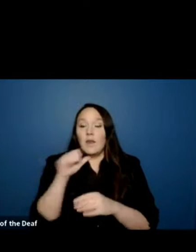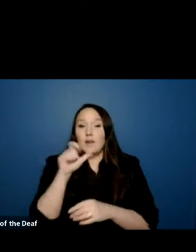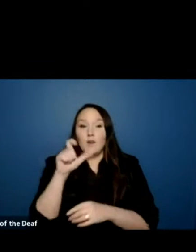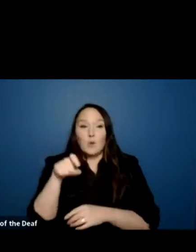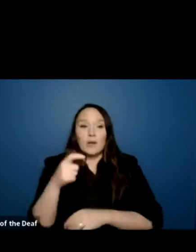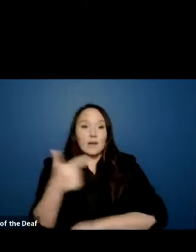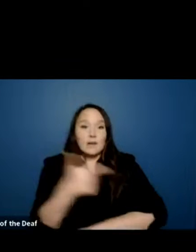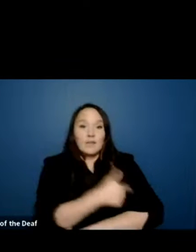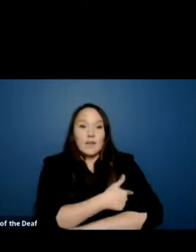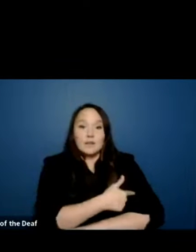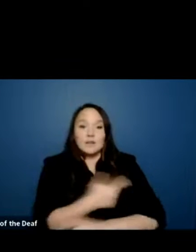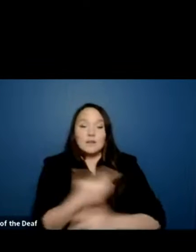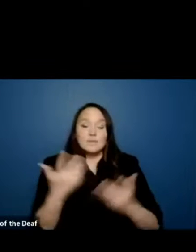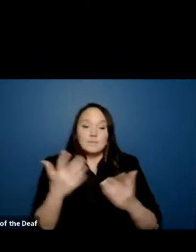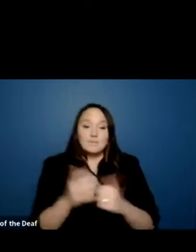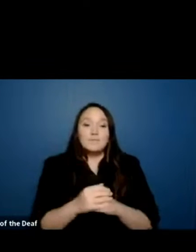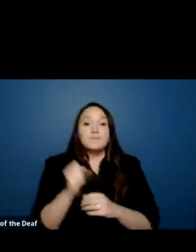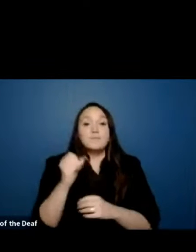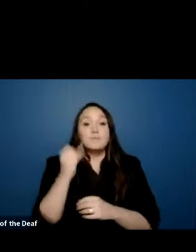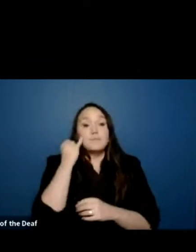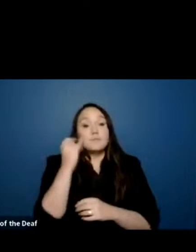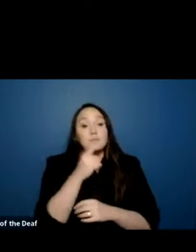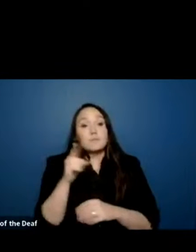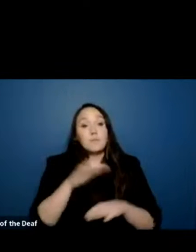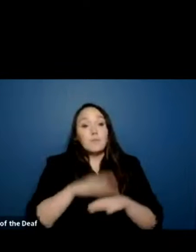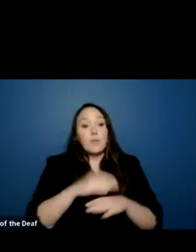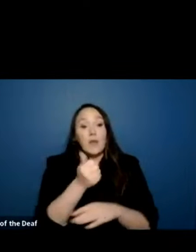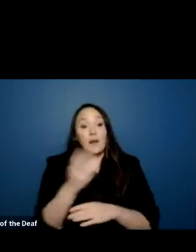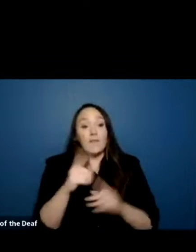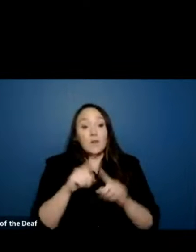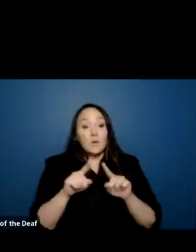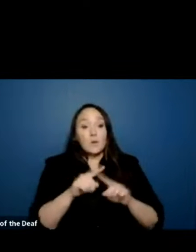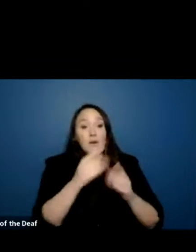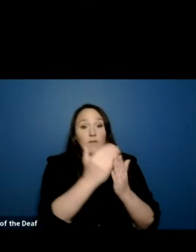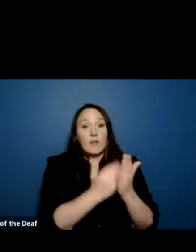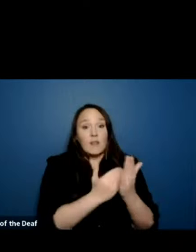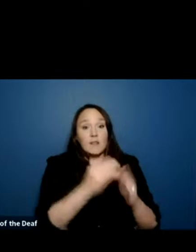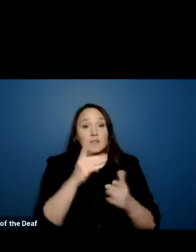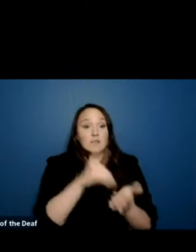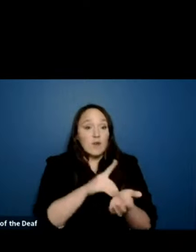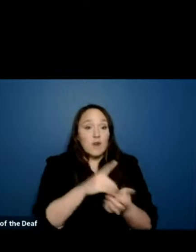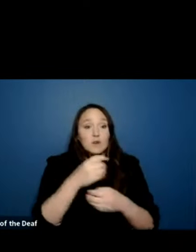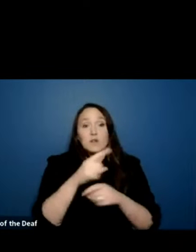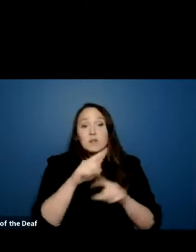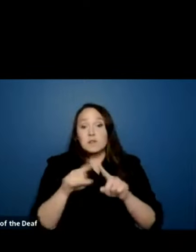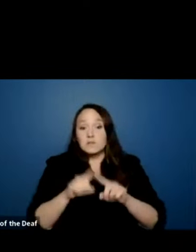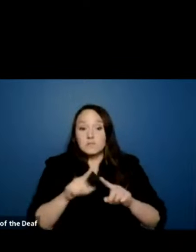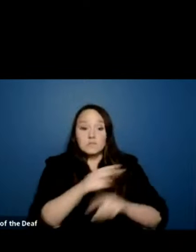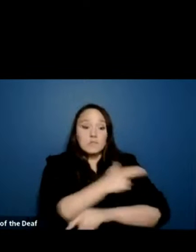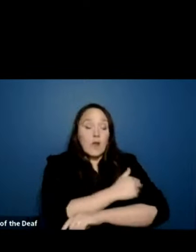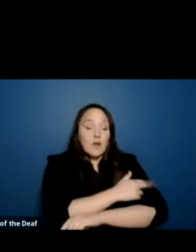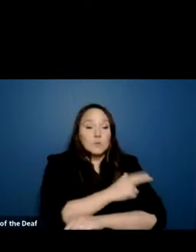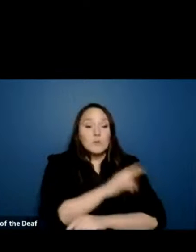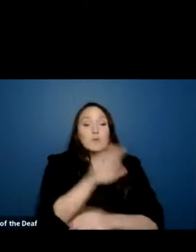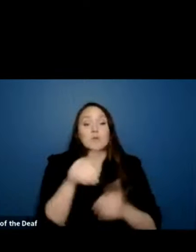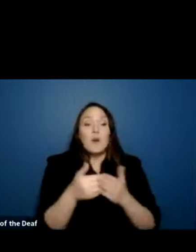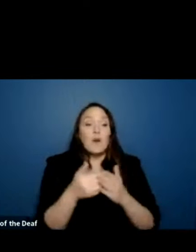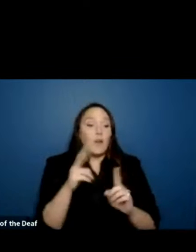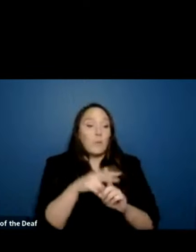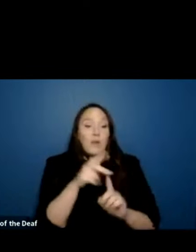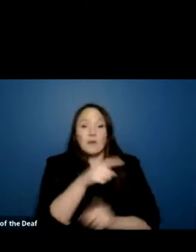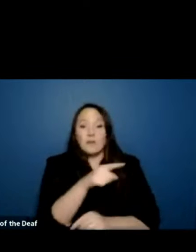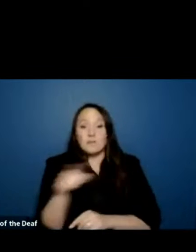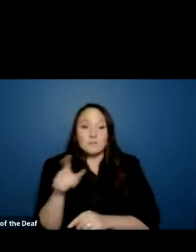one. And if you are on multiple lists for vaccine providers across the community, all of this applies to all of them as